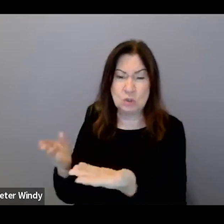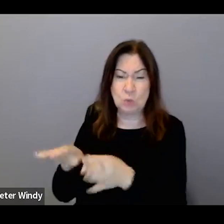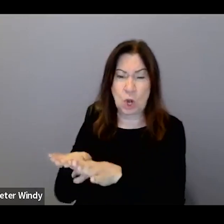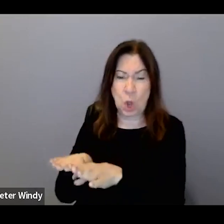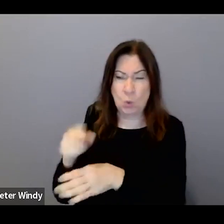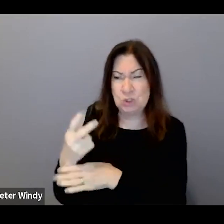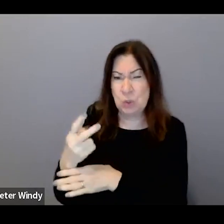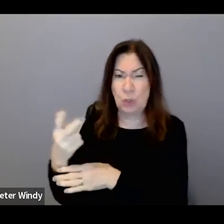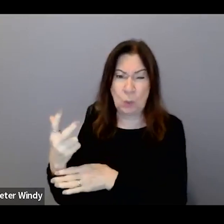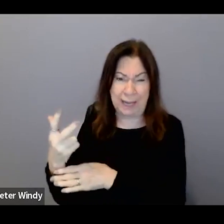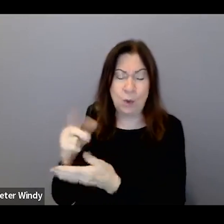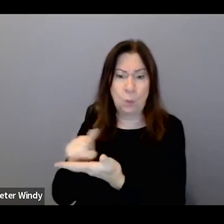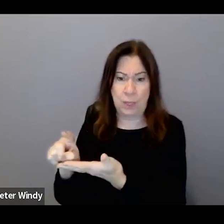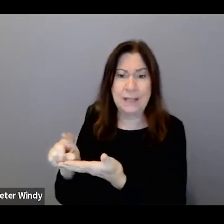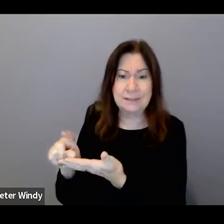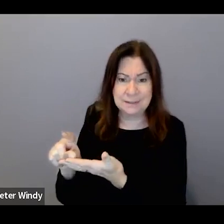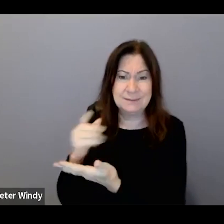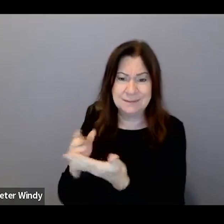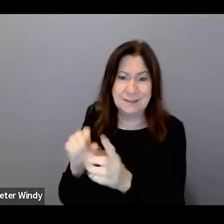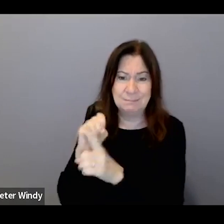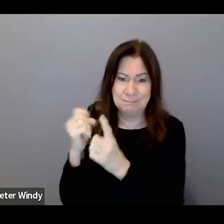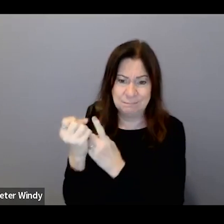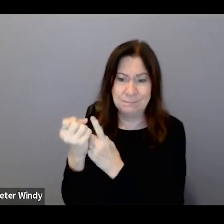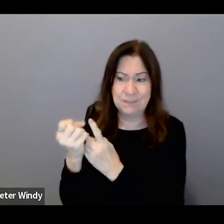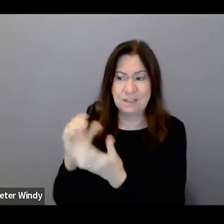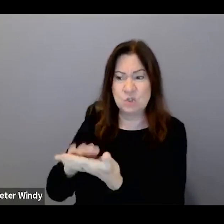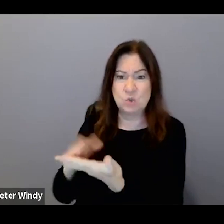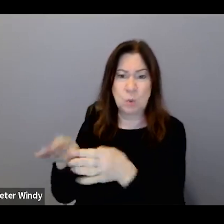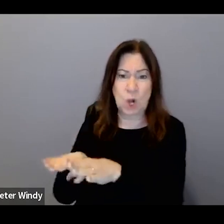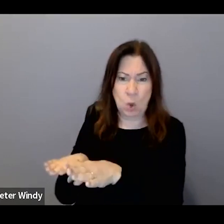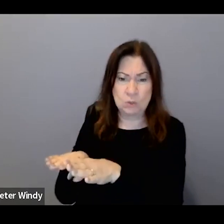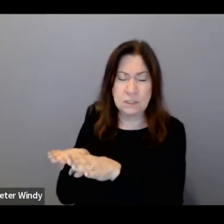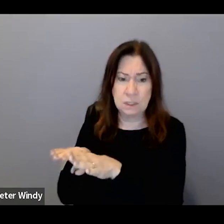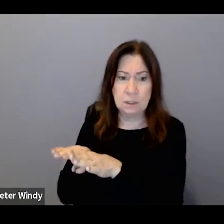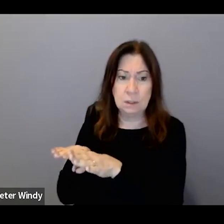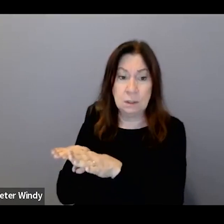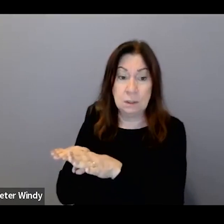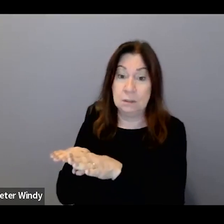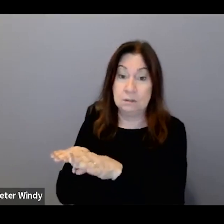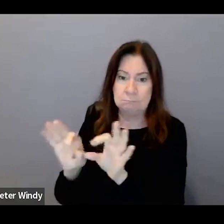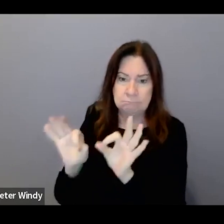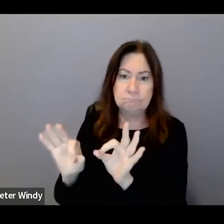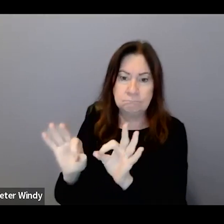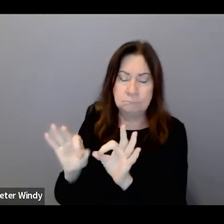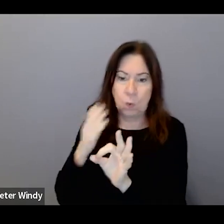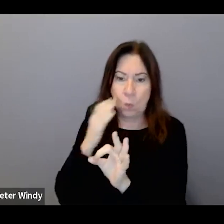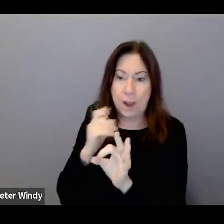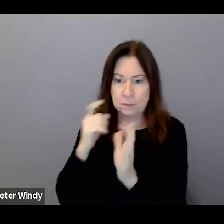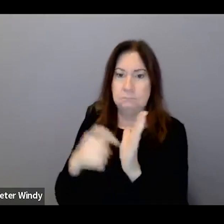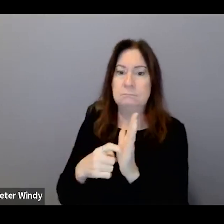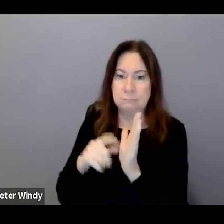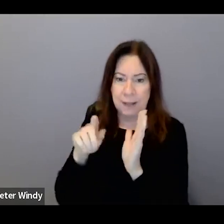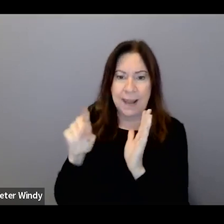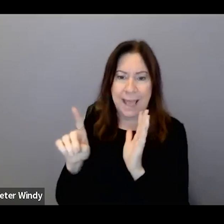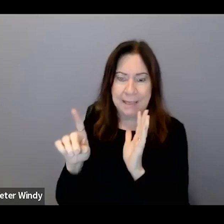3 weeks in some cases. And the most sure way to get a detectable level of